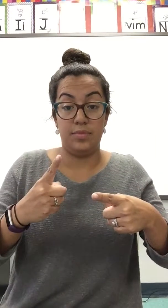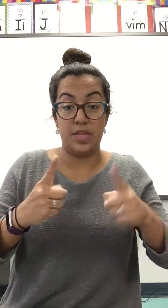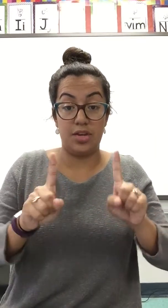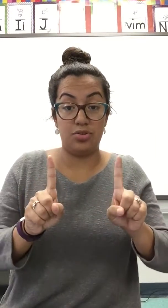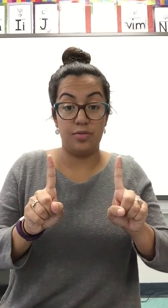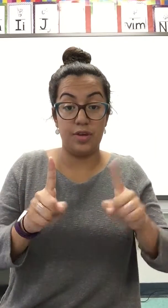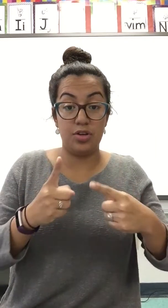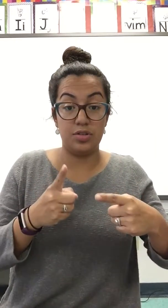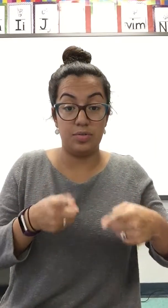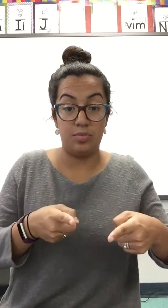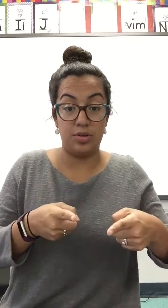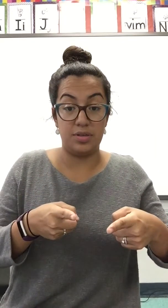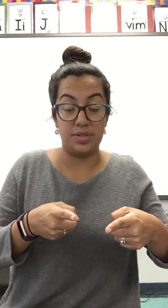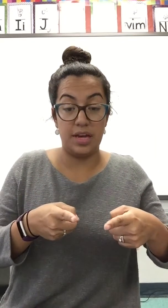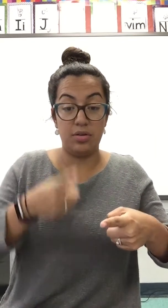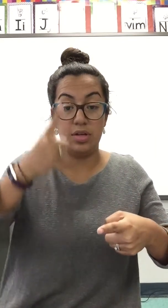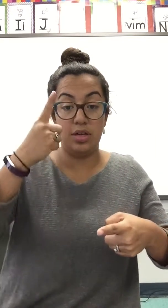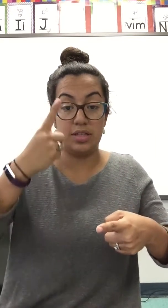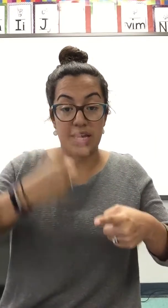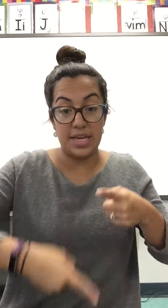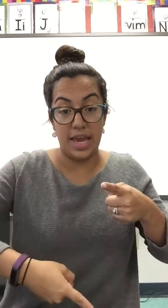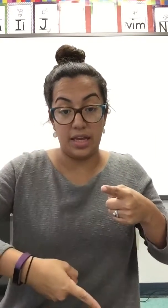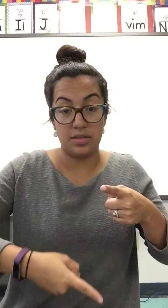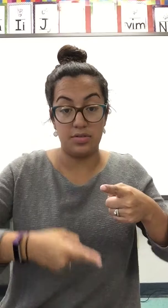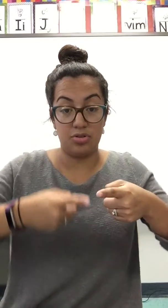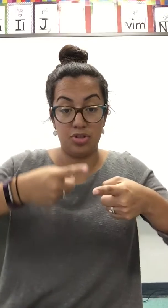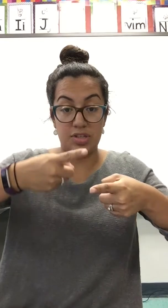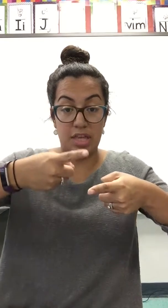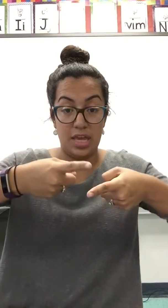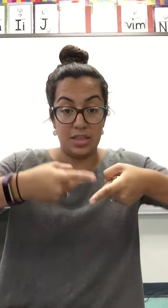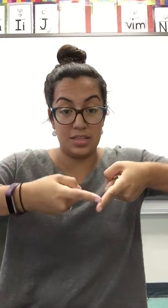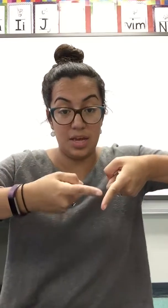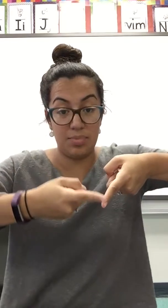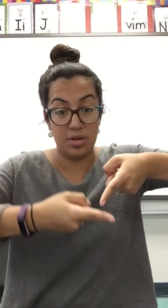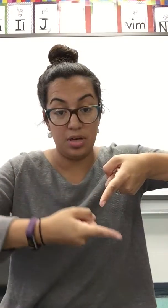it backwards. So bored. So bored.